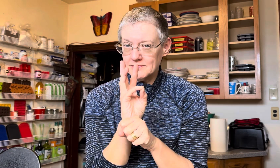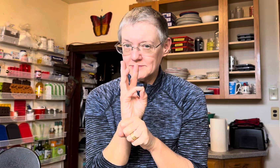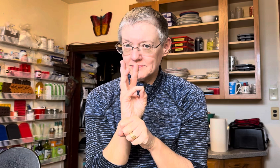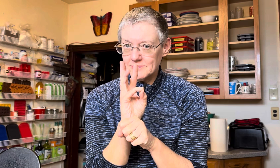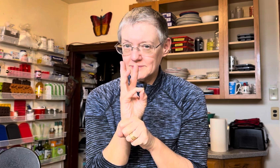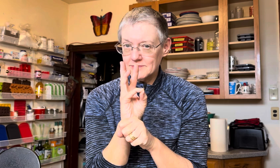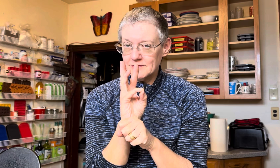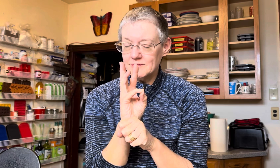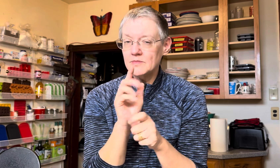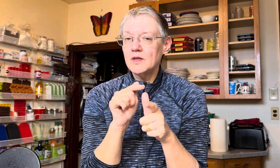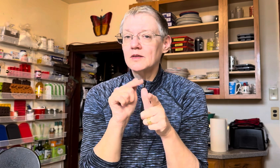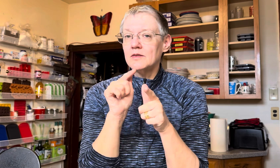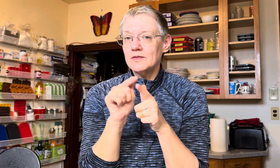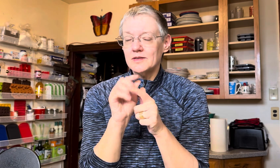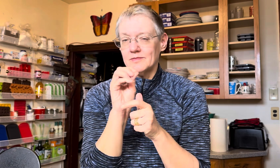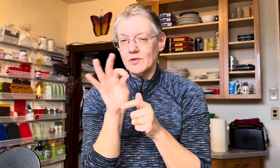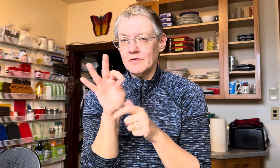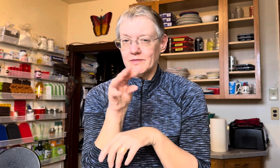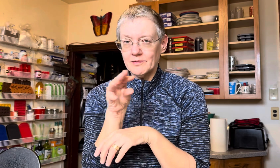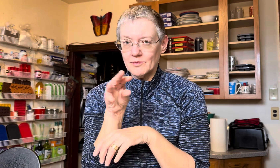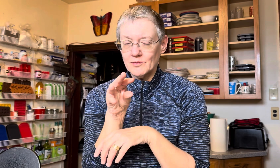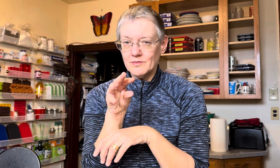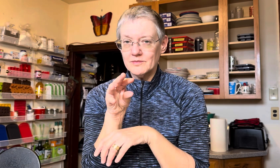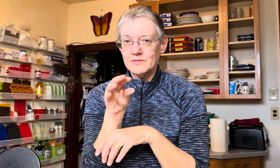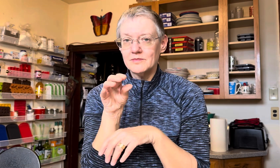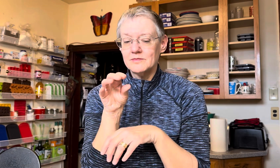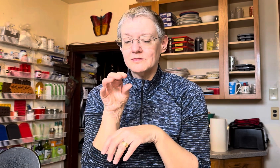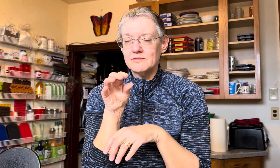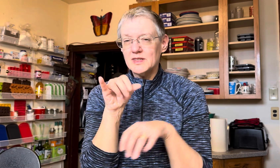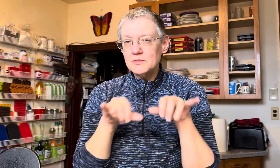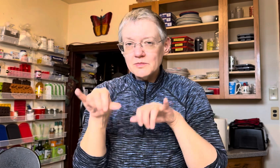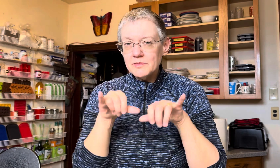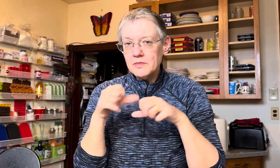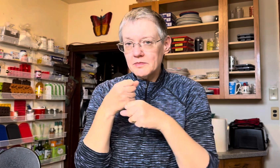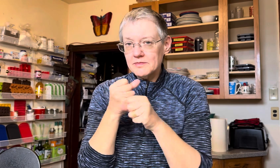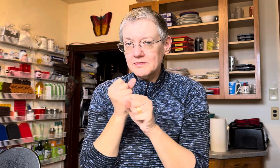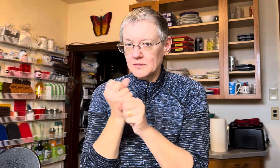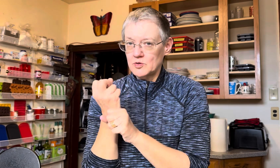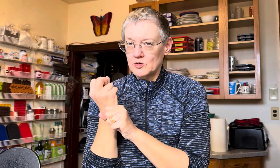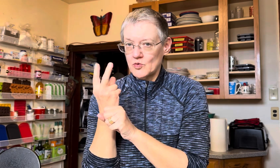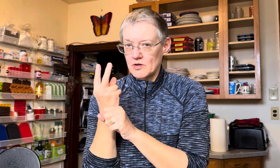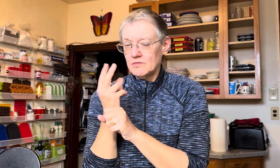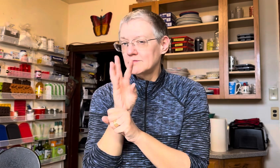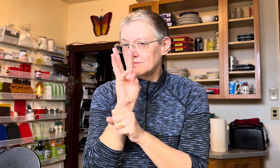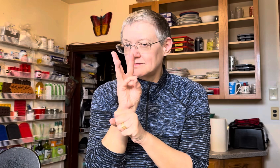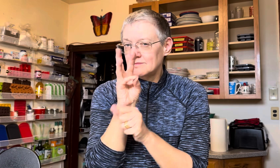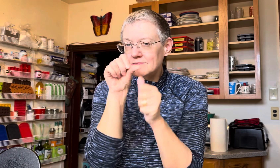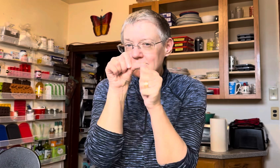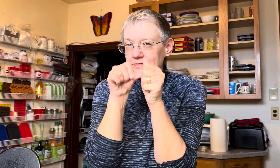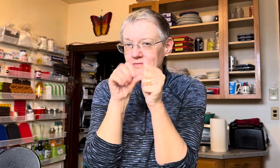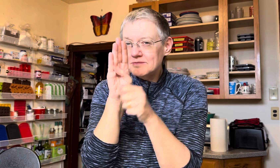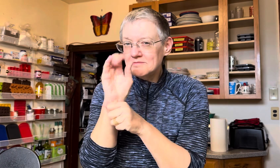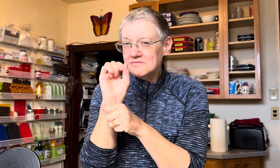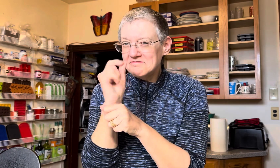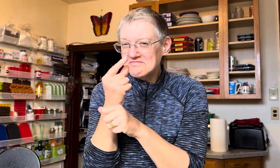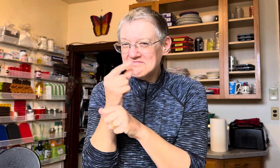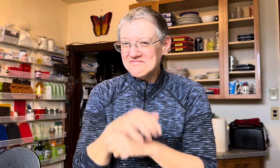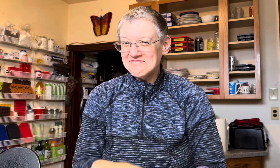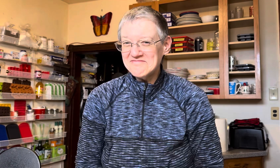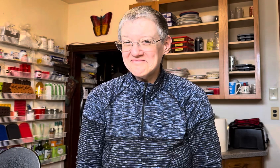We're going to make 6 servings today. And then off camera I'm going to experiment making 12